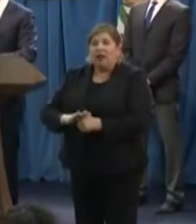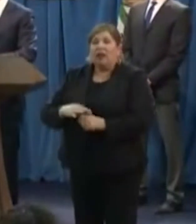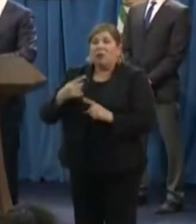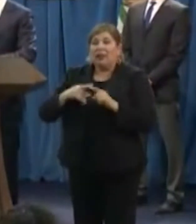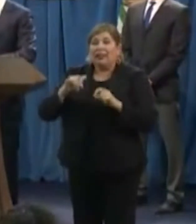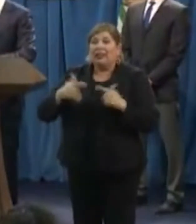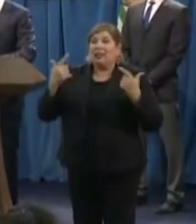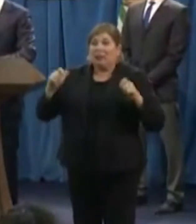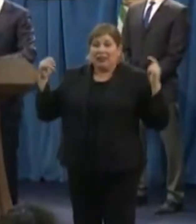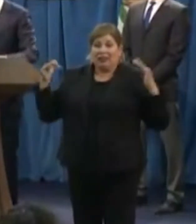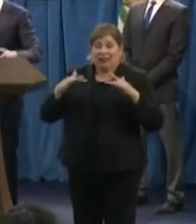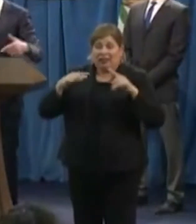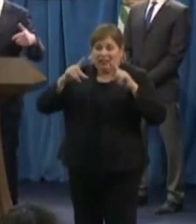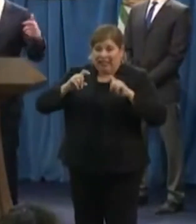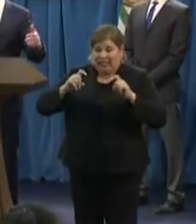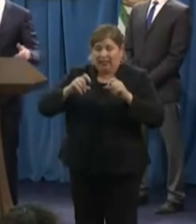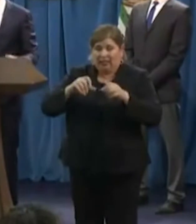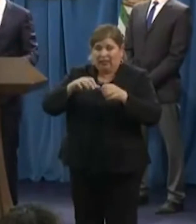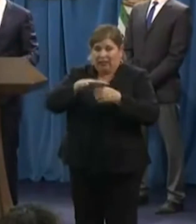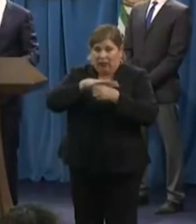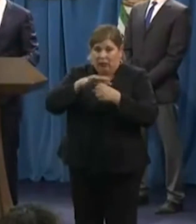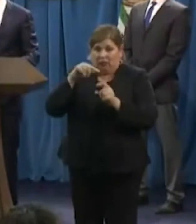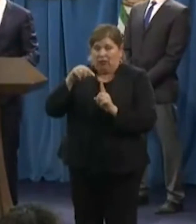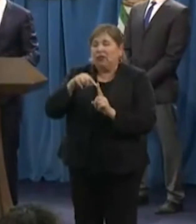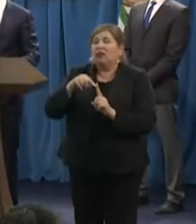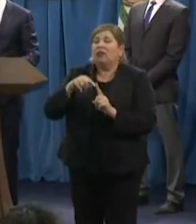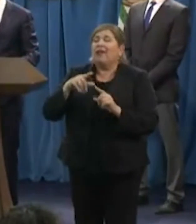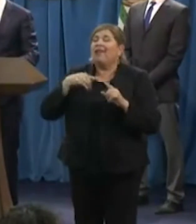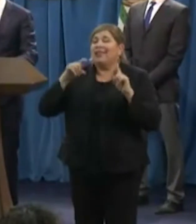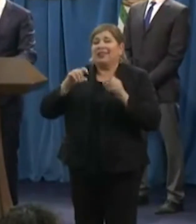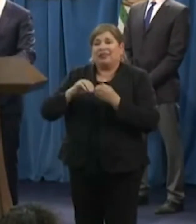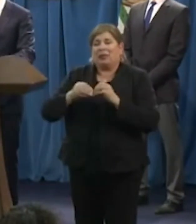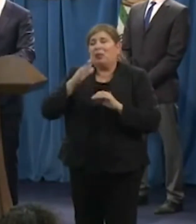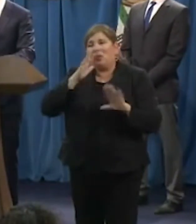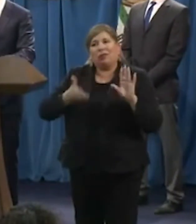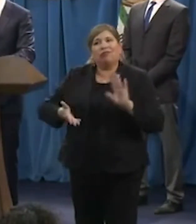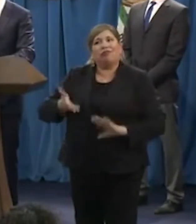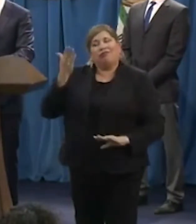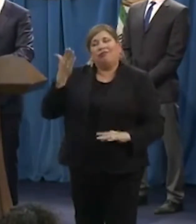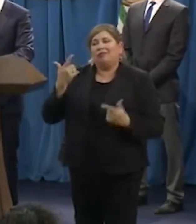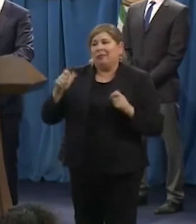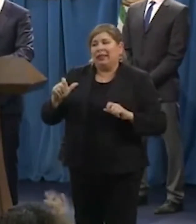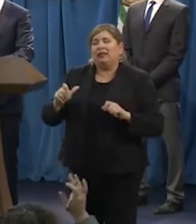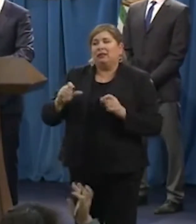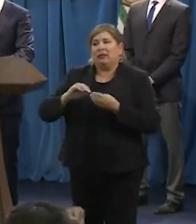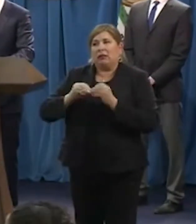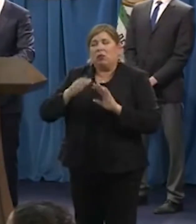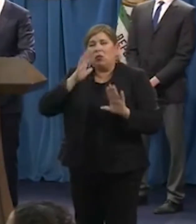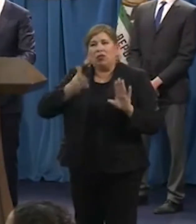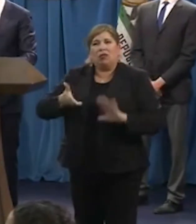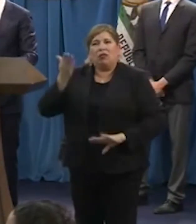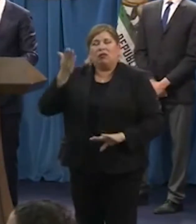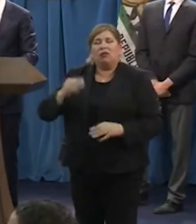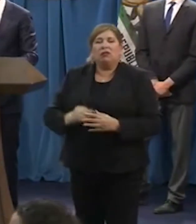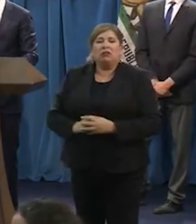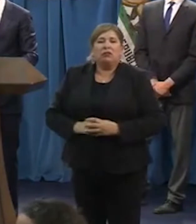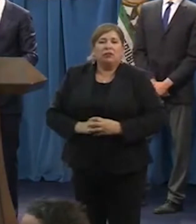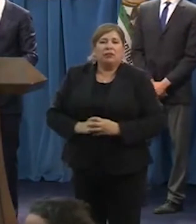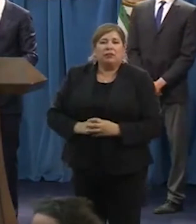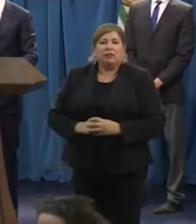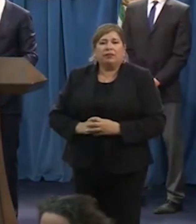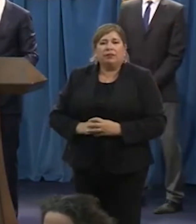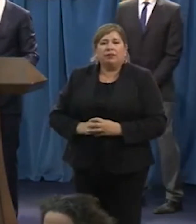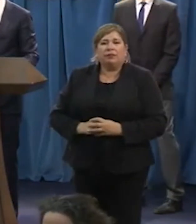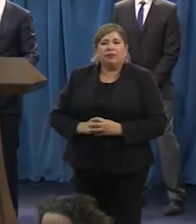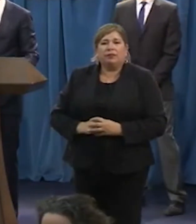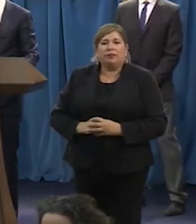sites and these community sites, the testing numbers are going to start increasing significantly. Talk about confirmed cases. Do you